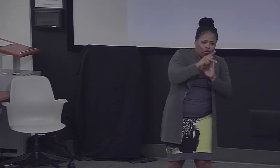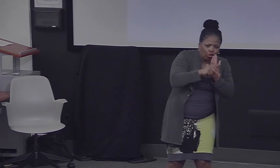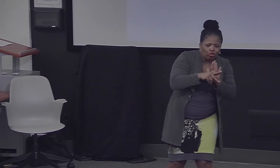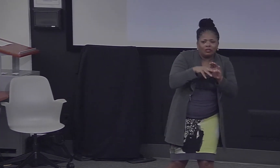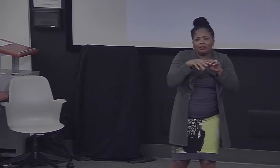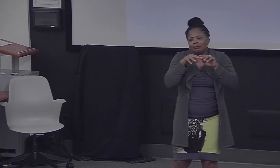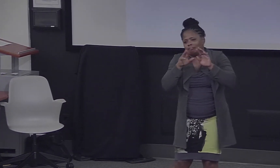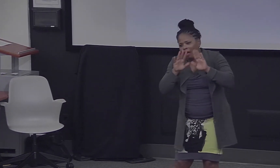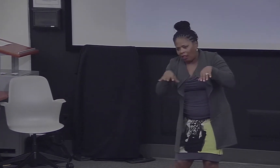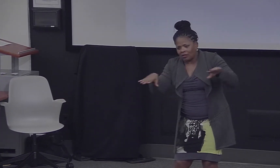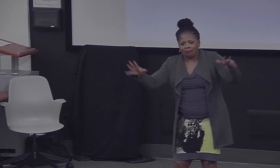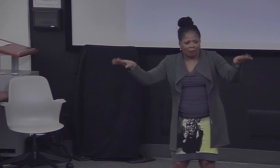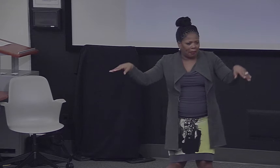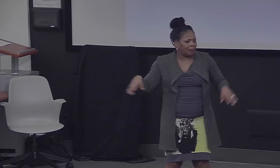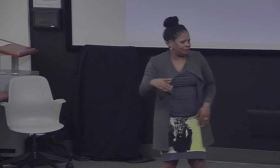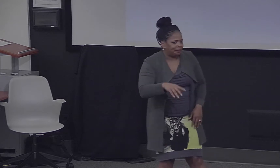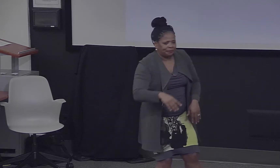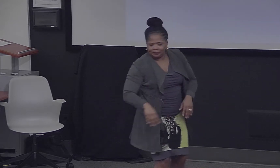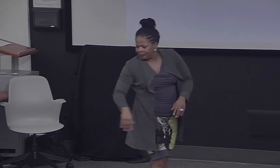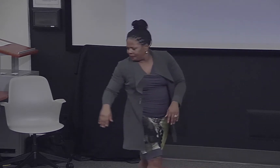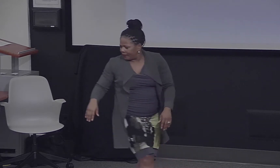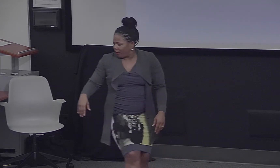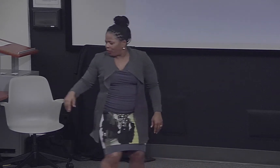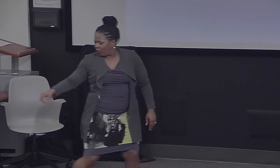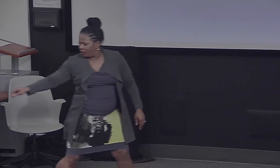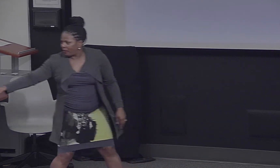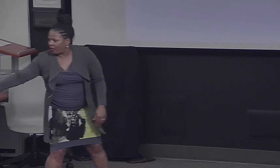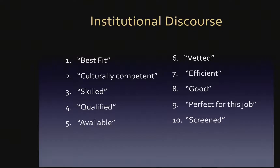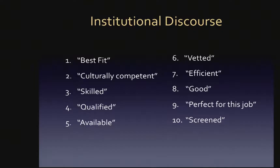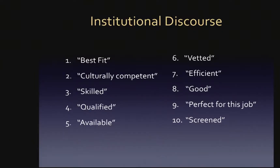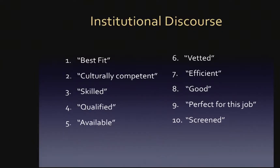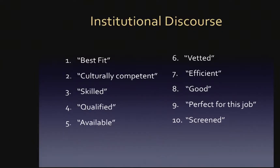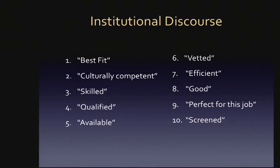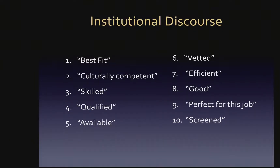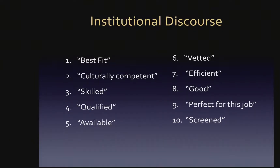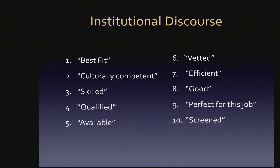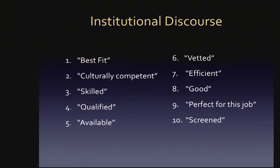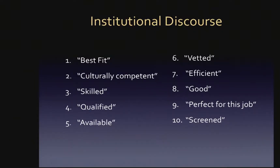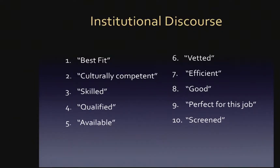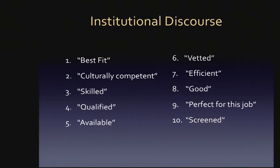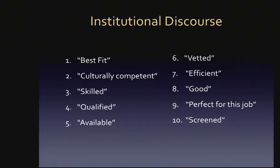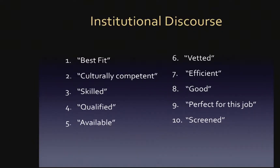so much that shows up in each one of those phases of scheduling interpreters.